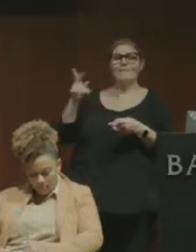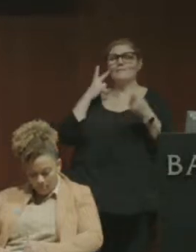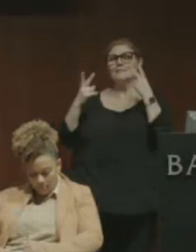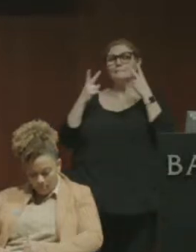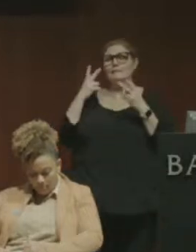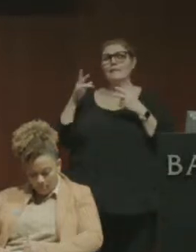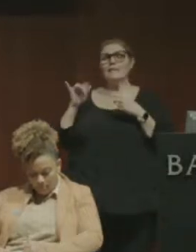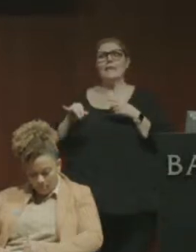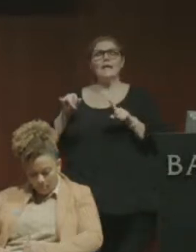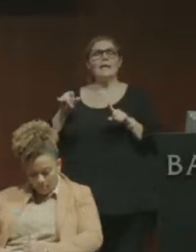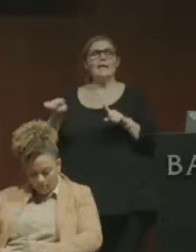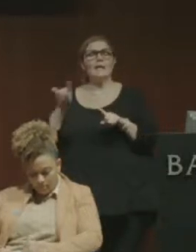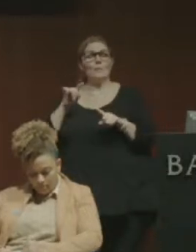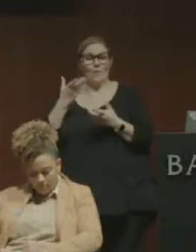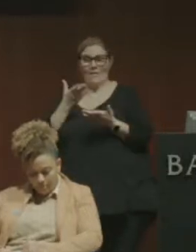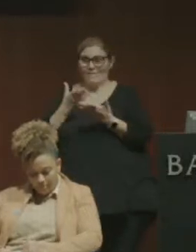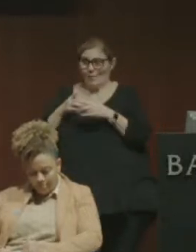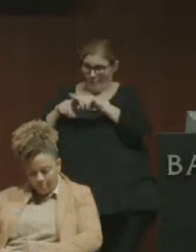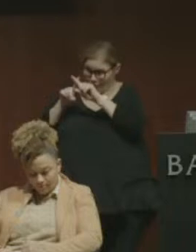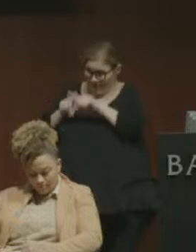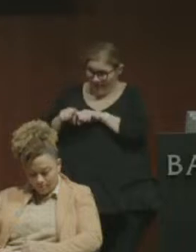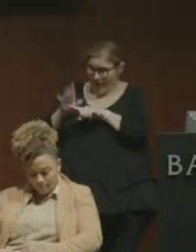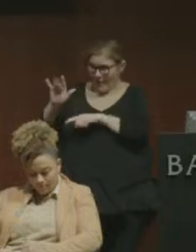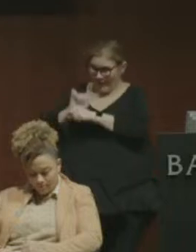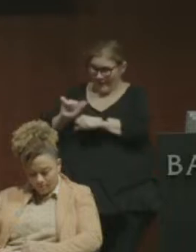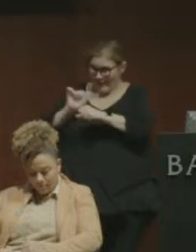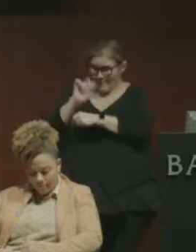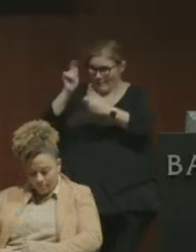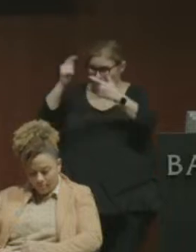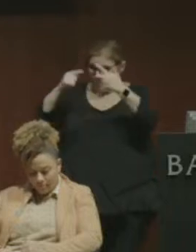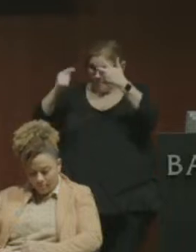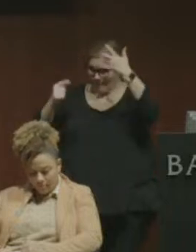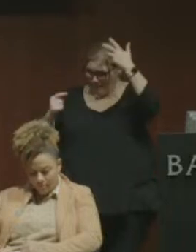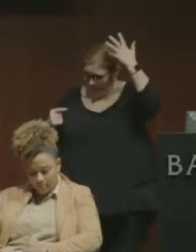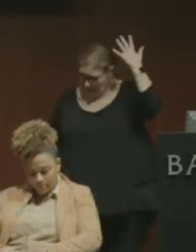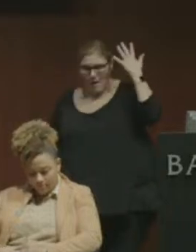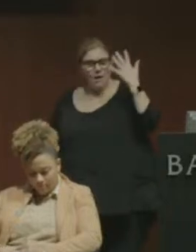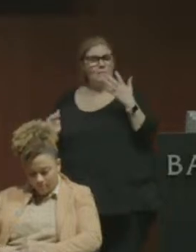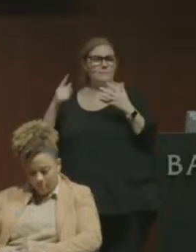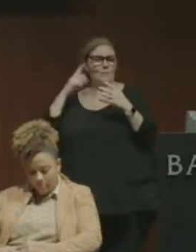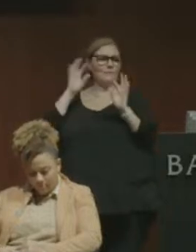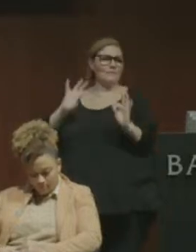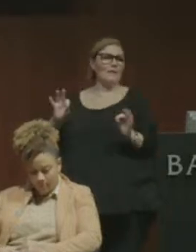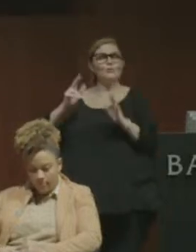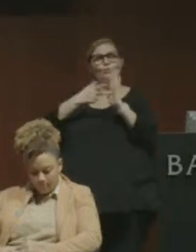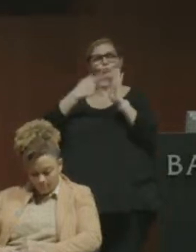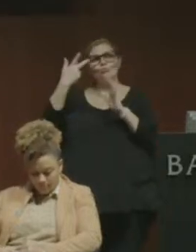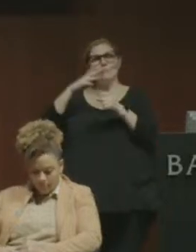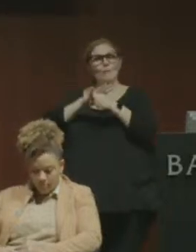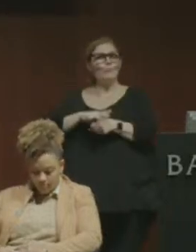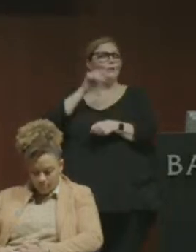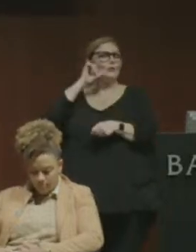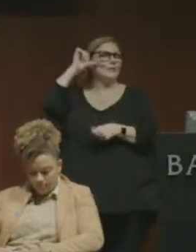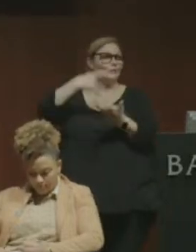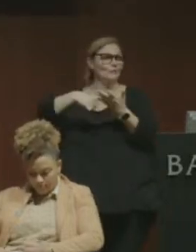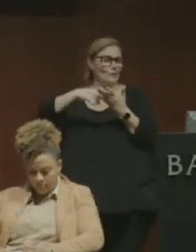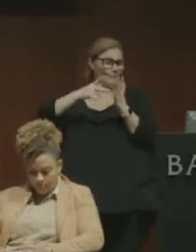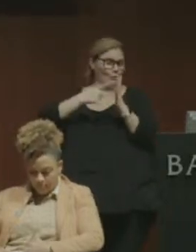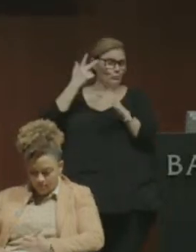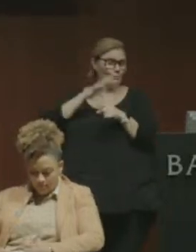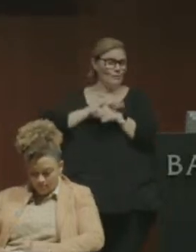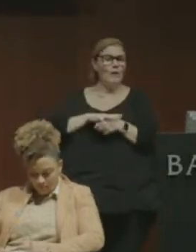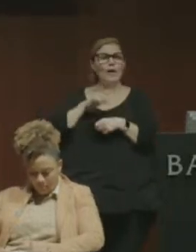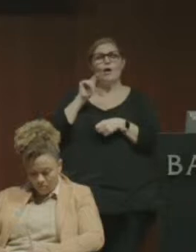given the fact that we rely on their labor for everything else. So the triple oppression that was discussed yesterday,